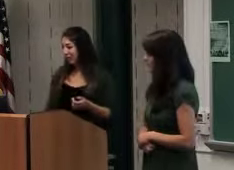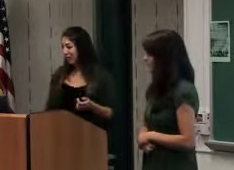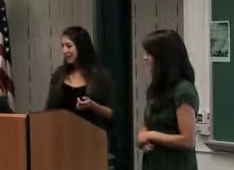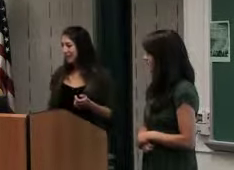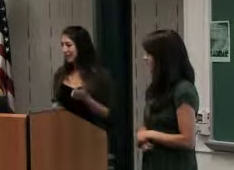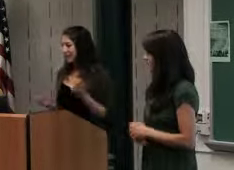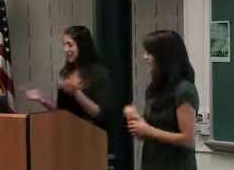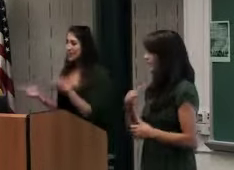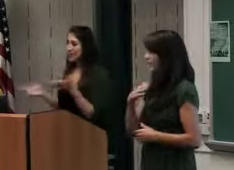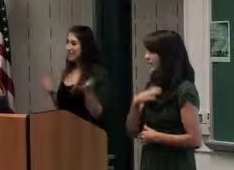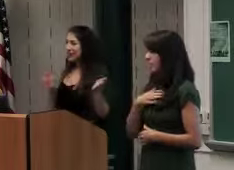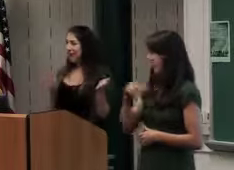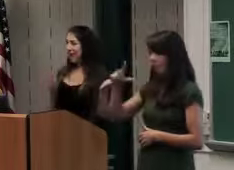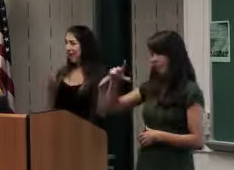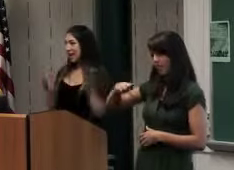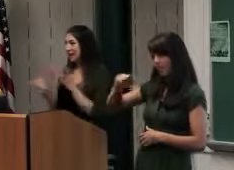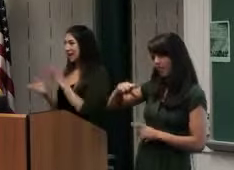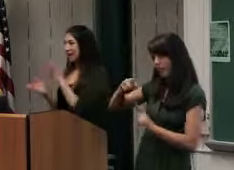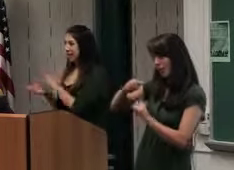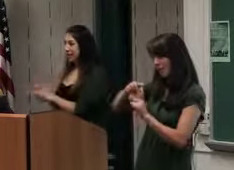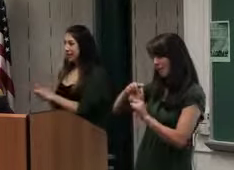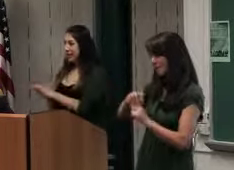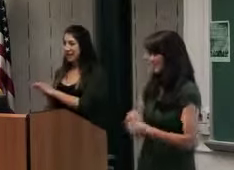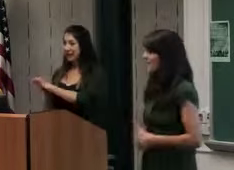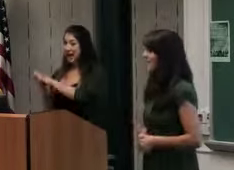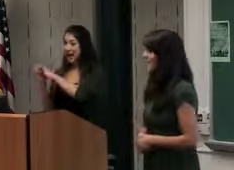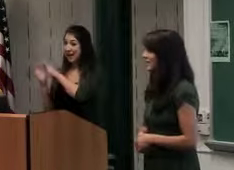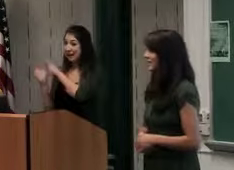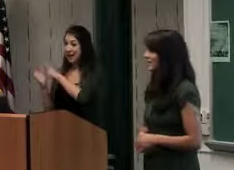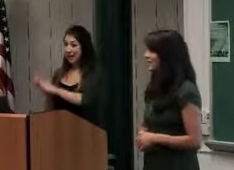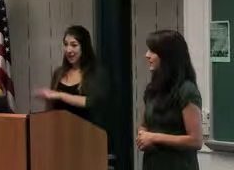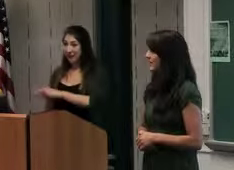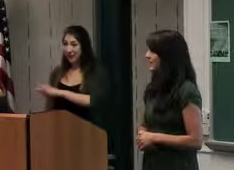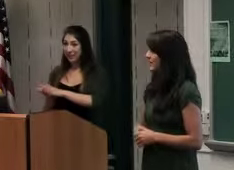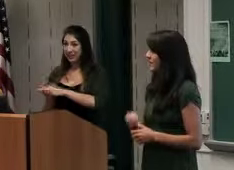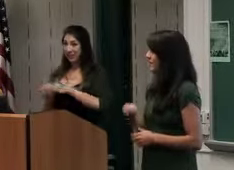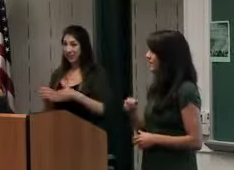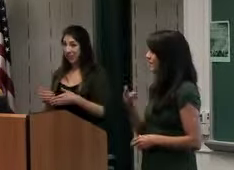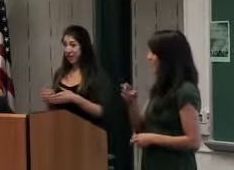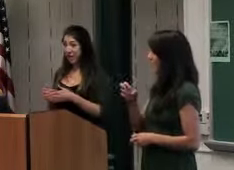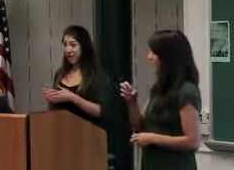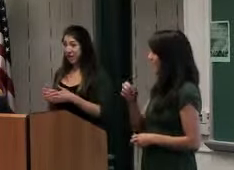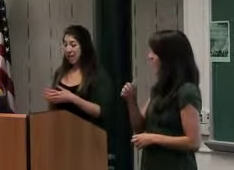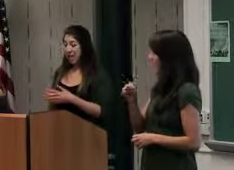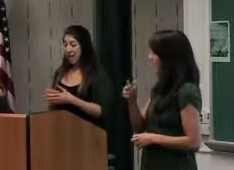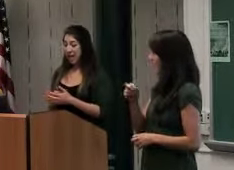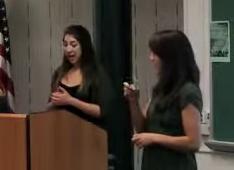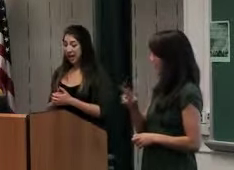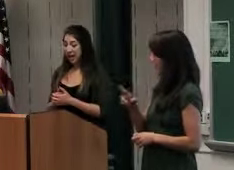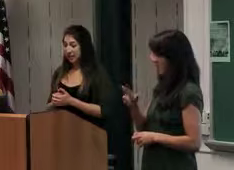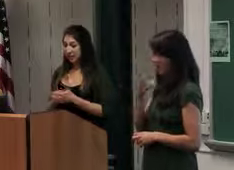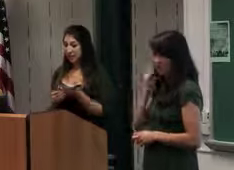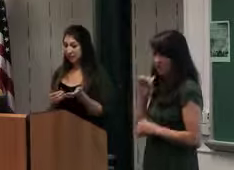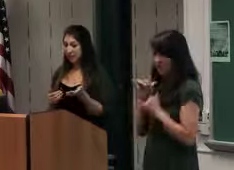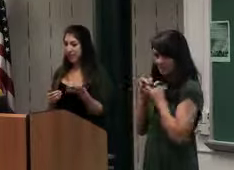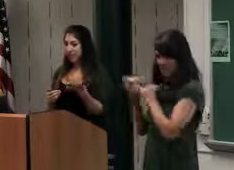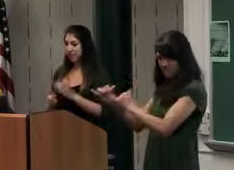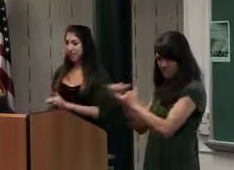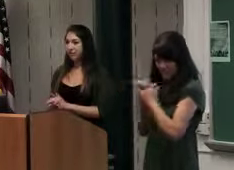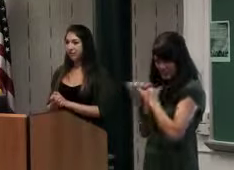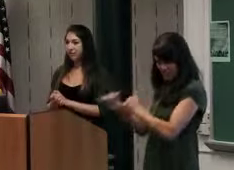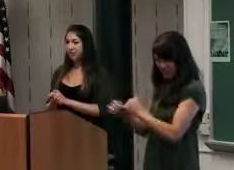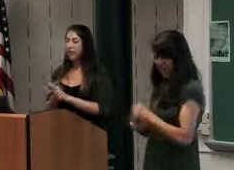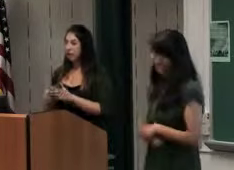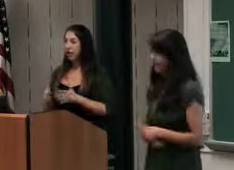My low points. I had the same experience as Heather the day before. And like she